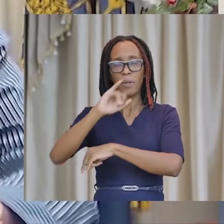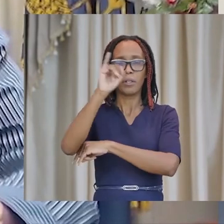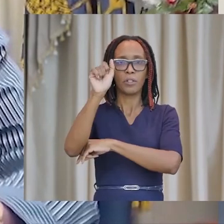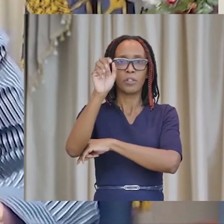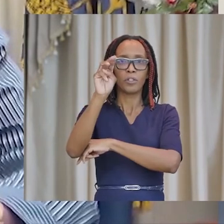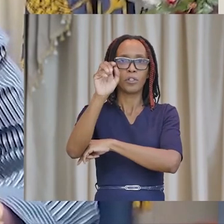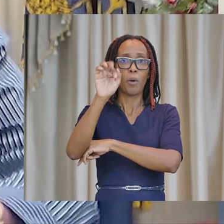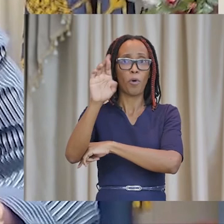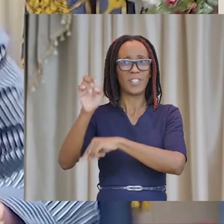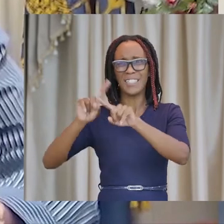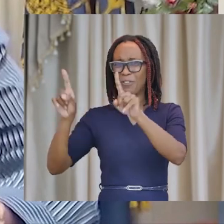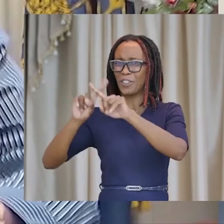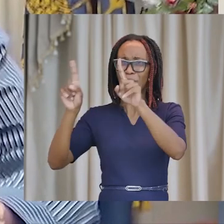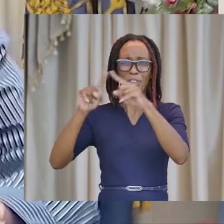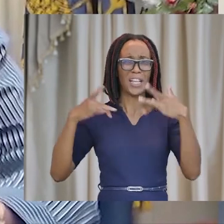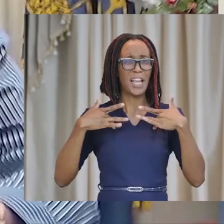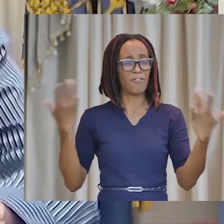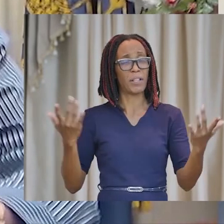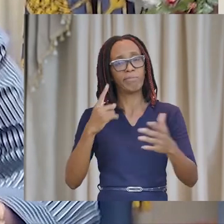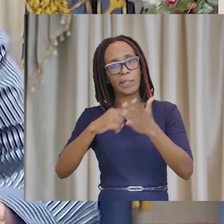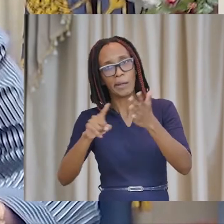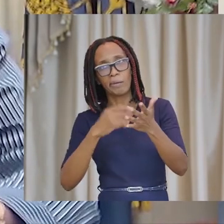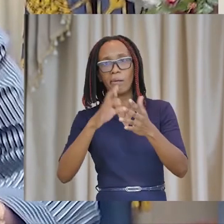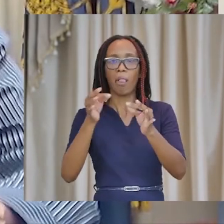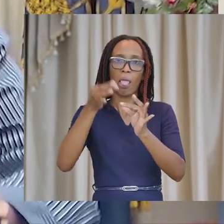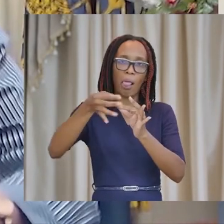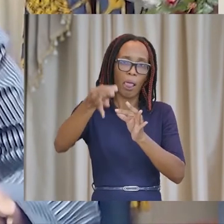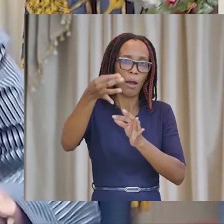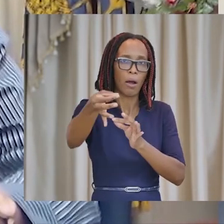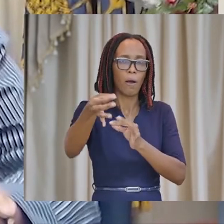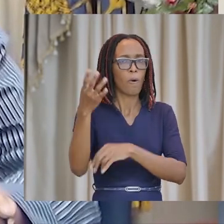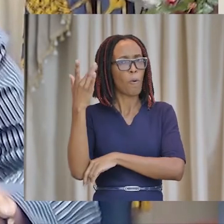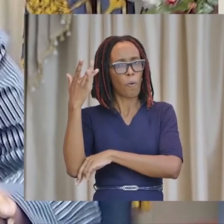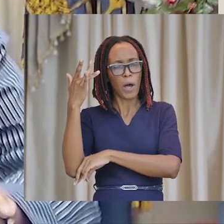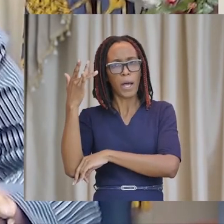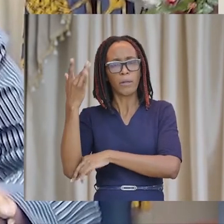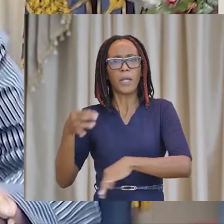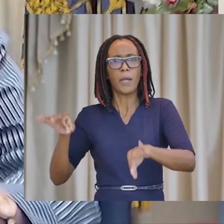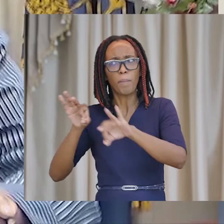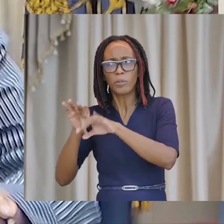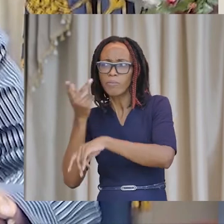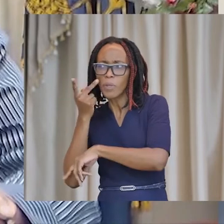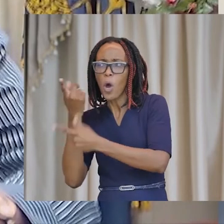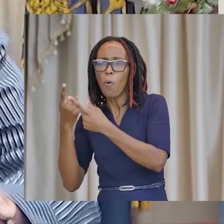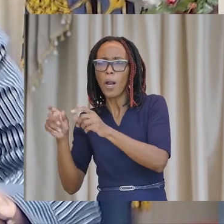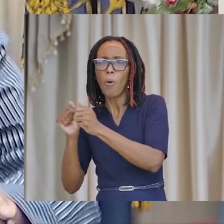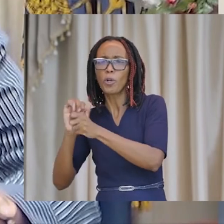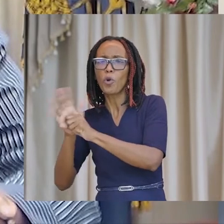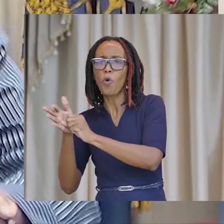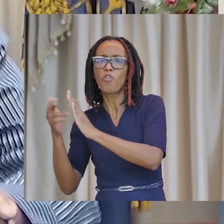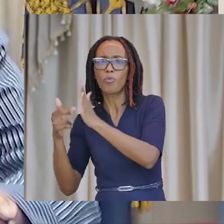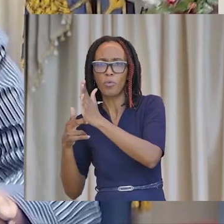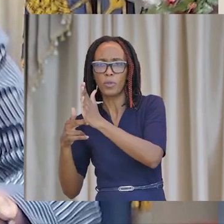and customary events were either cancelled or postponed in keeping with the ever-evolving COVID-19